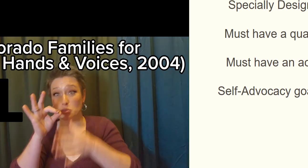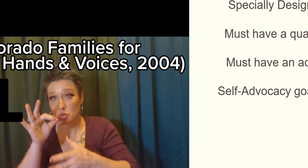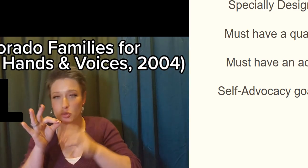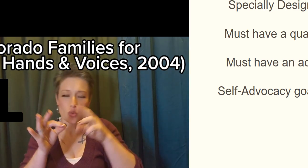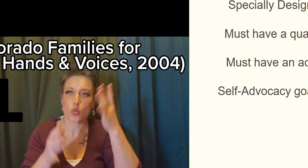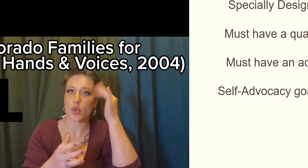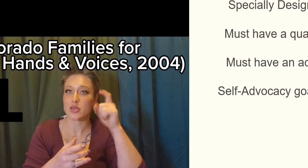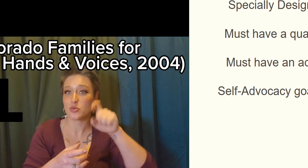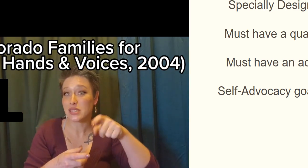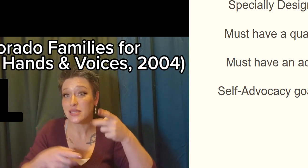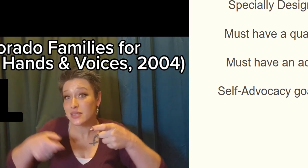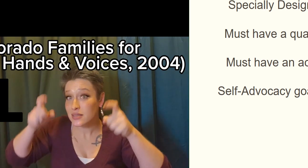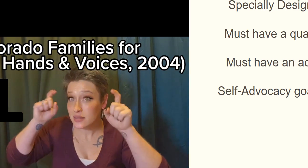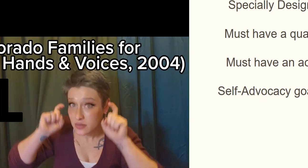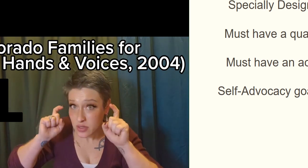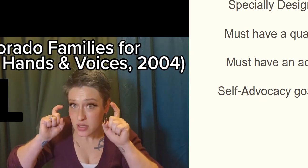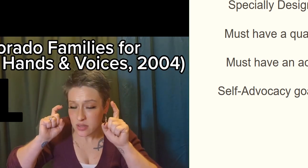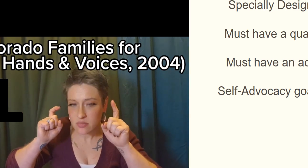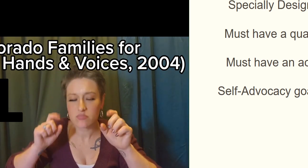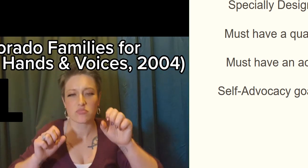the best way to explain,